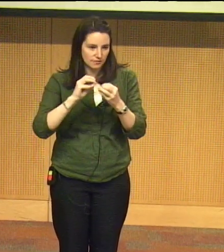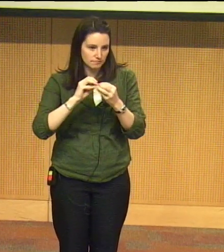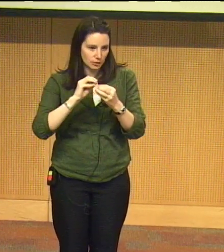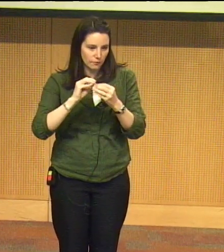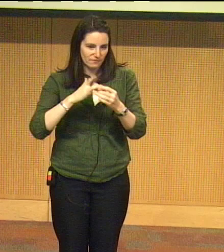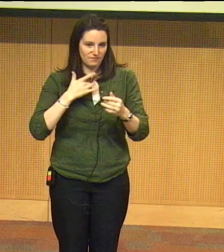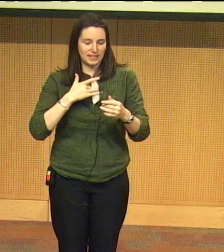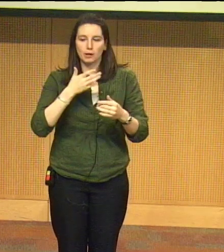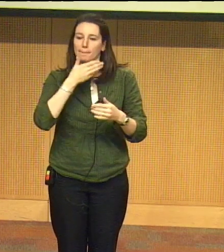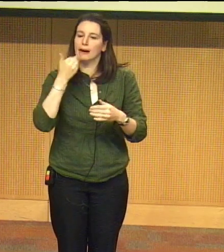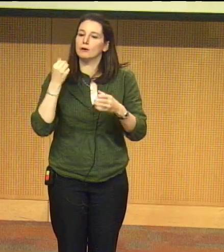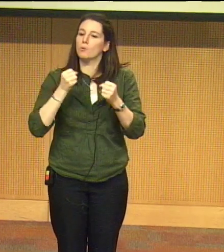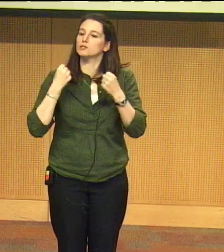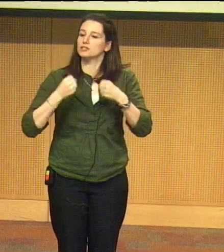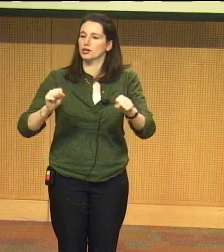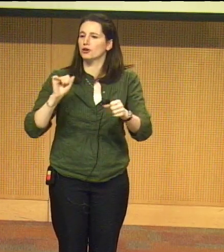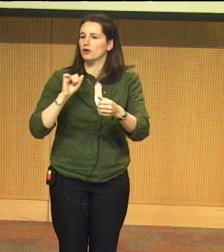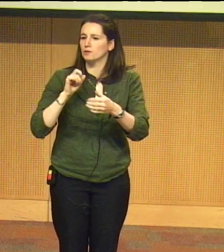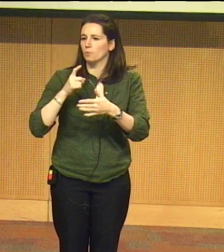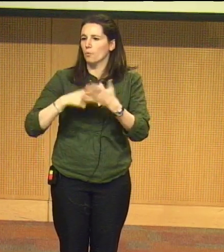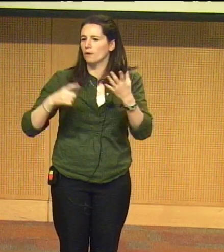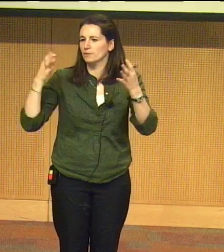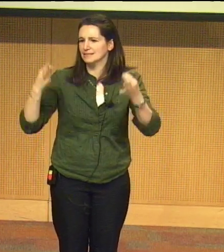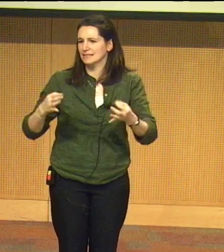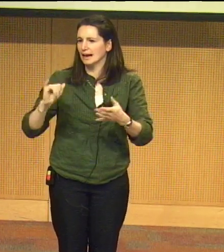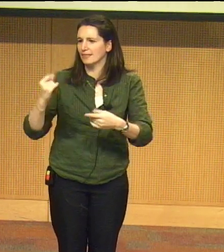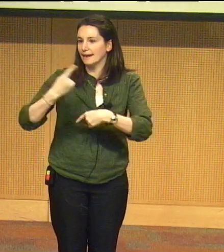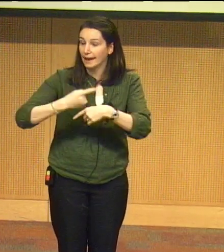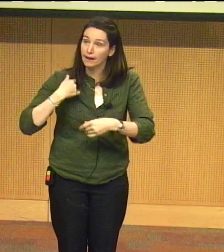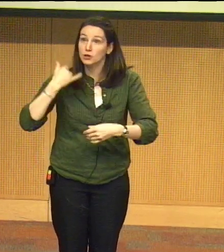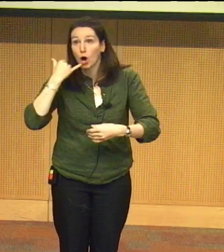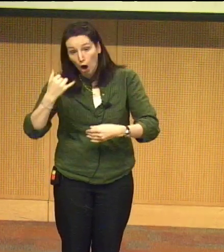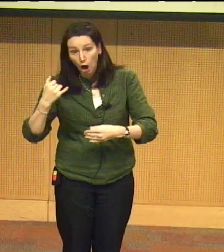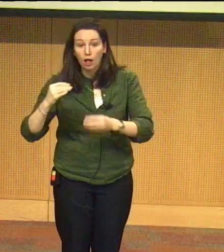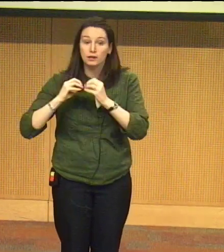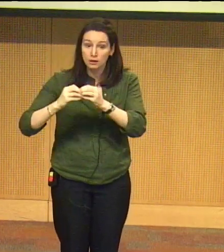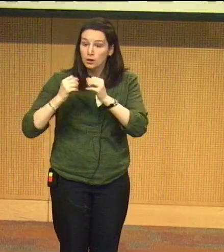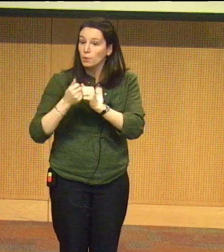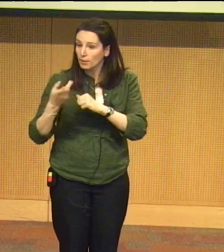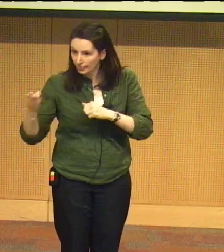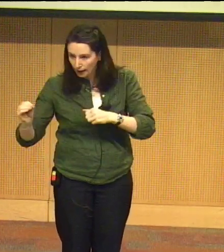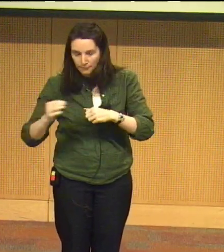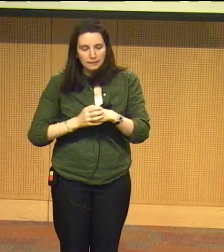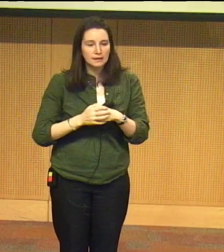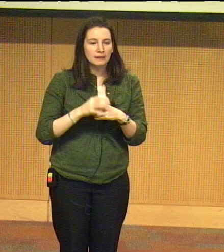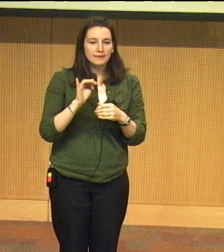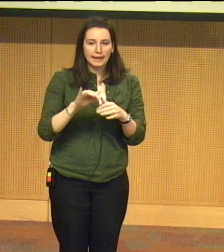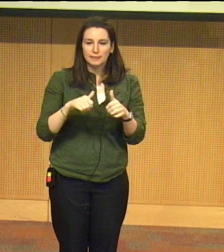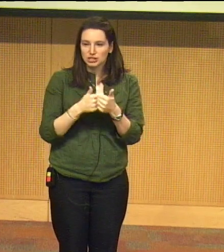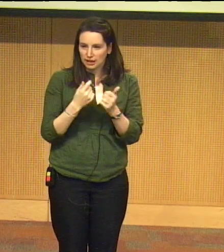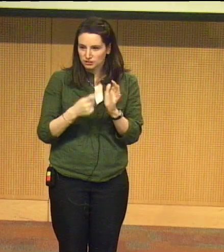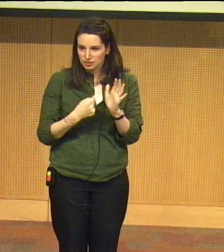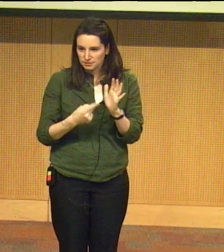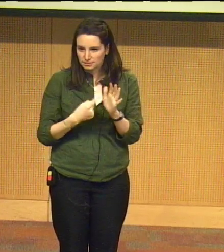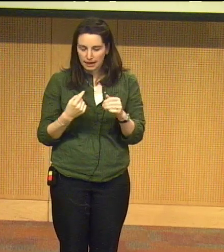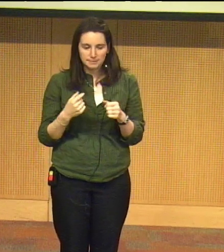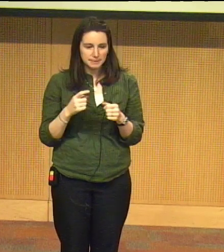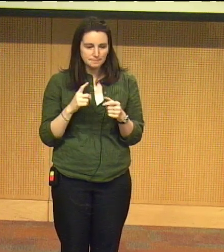to feel better, more secure in what we decided that day. I have to call and with them. That can be challenging sometimes.